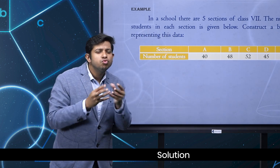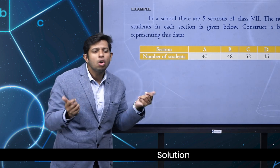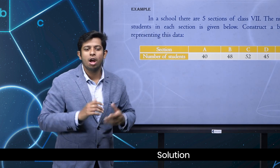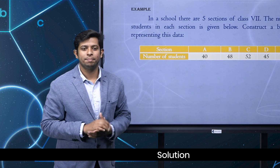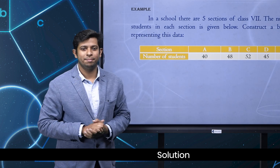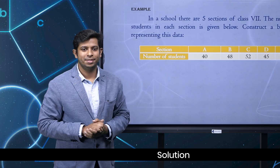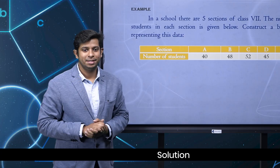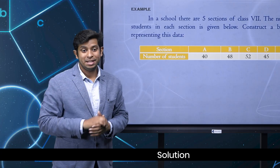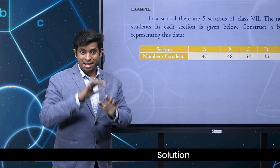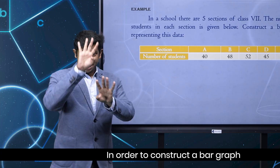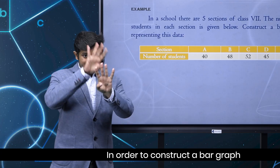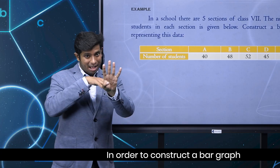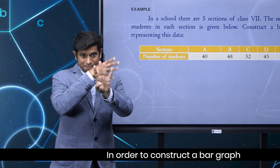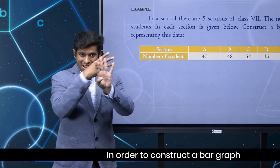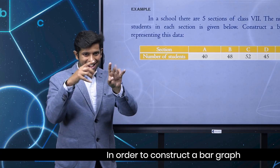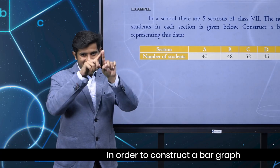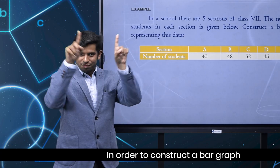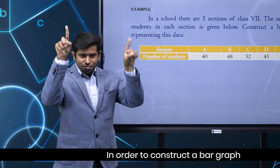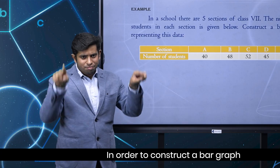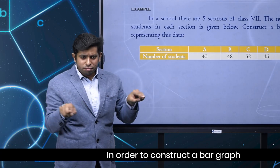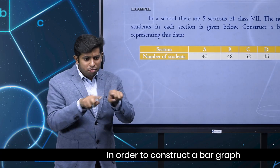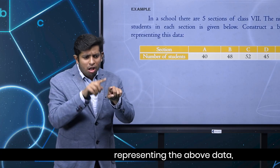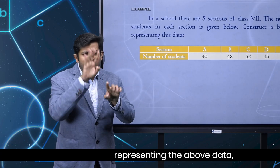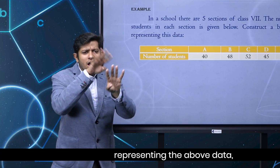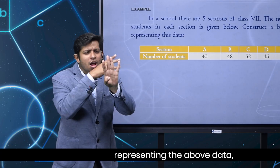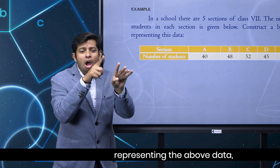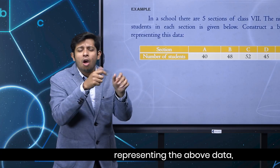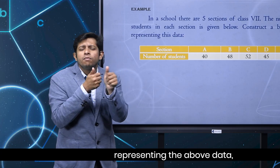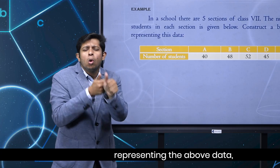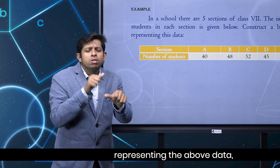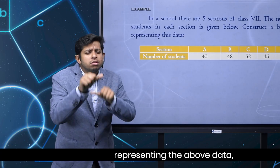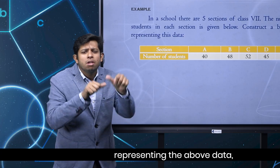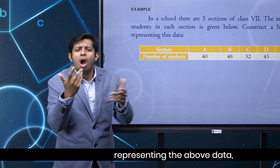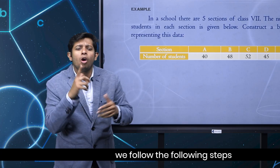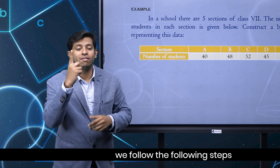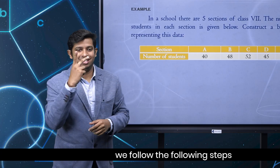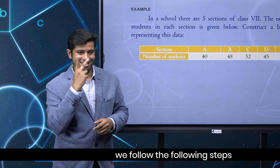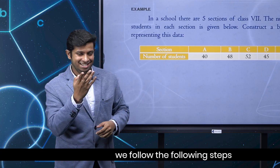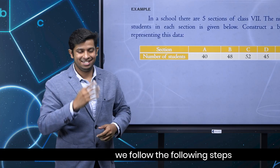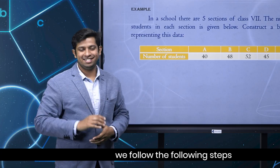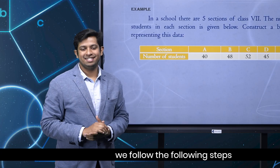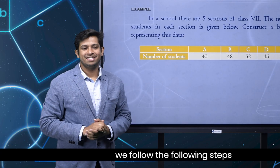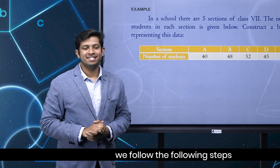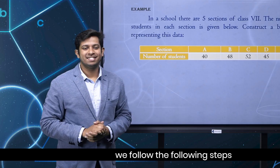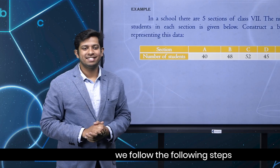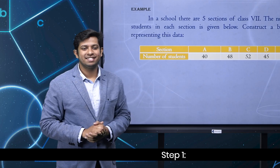Solution. In order to construct a bar graph representing the above data, we follow the following steps. Step